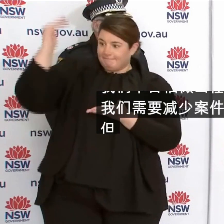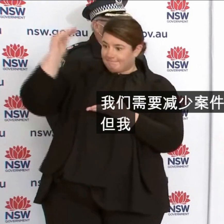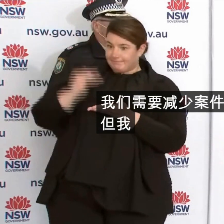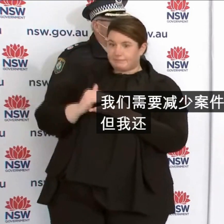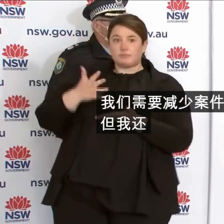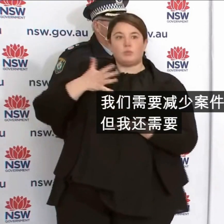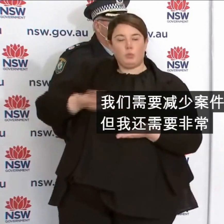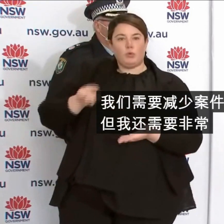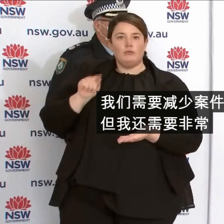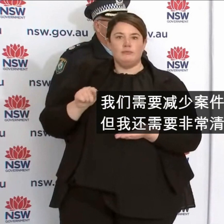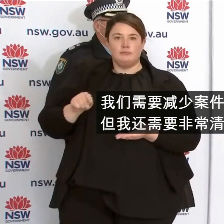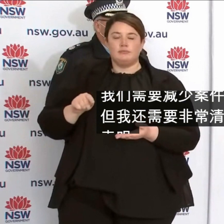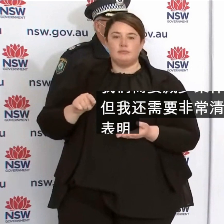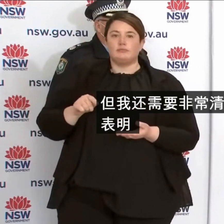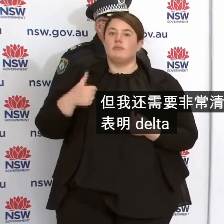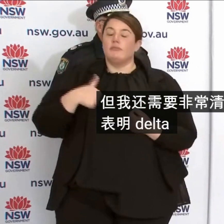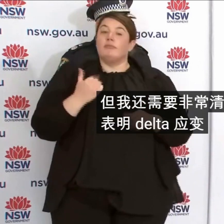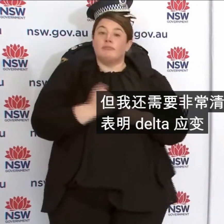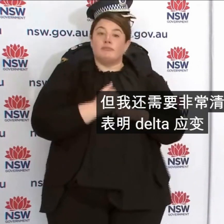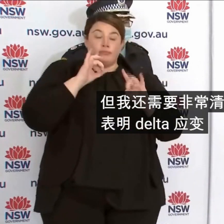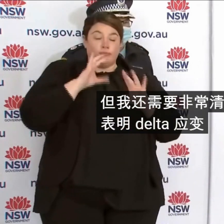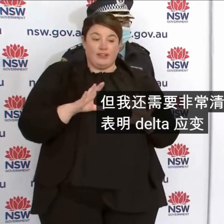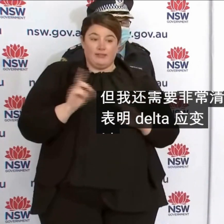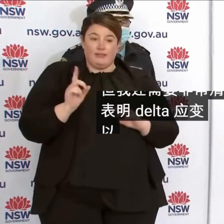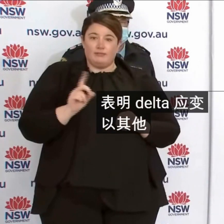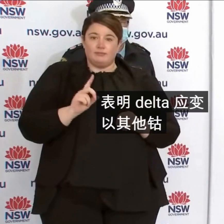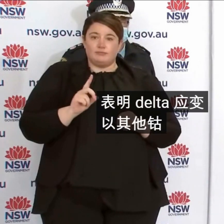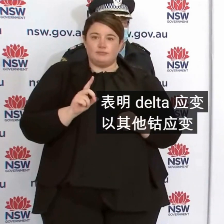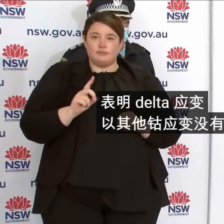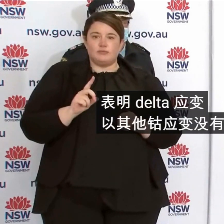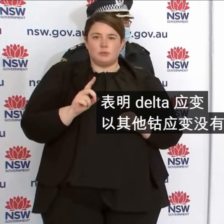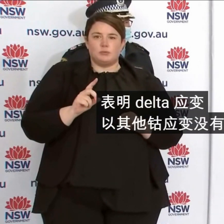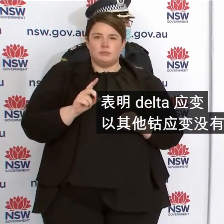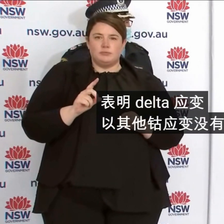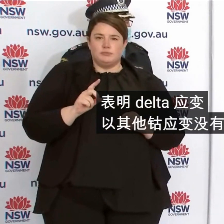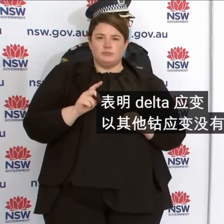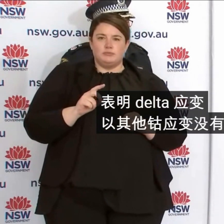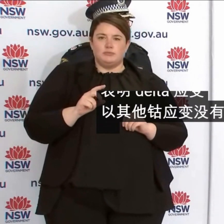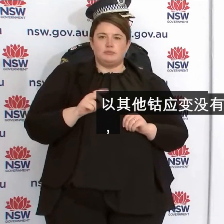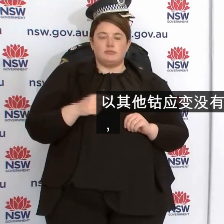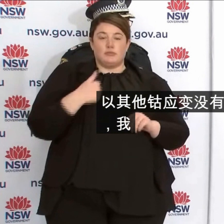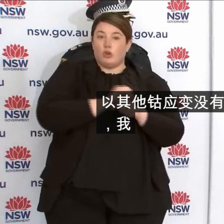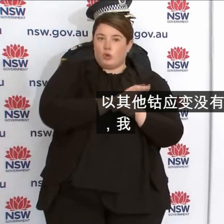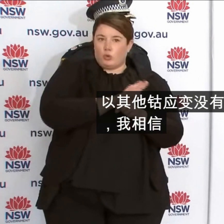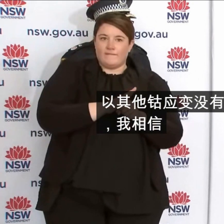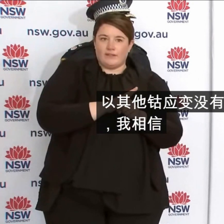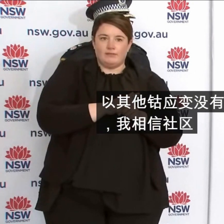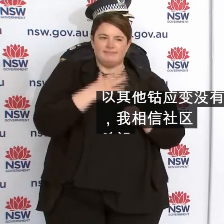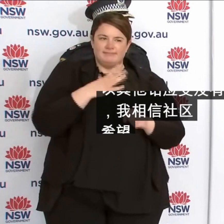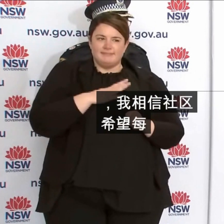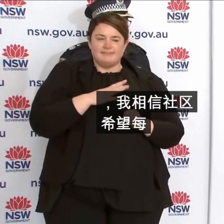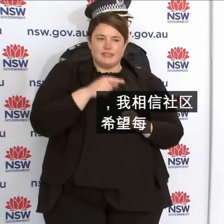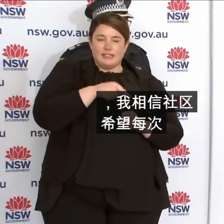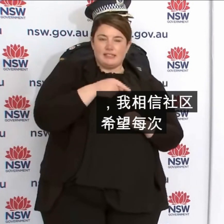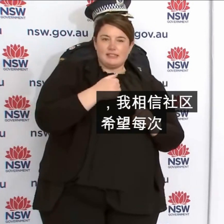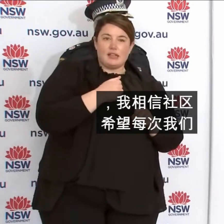down. But I also need to make it very clear that the Delta strain works in ways other strains of COVID didn't. And I'm sure the community